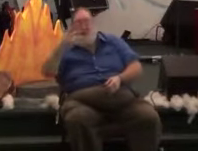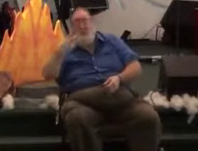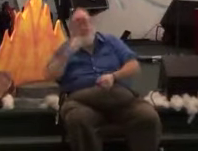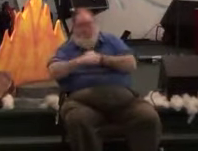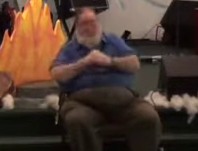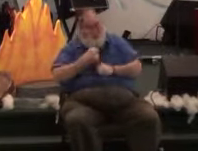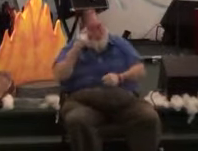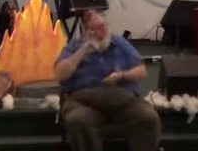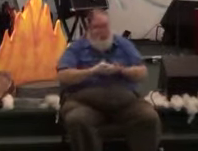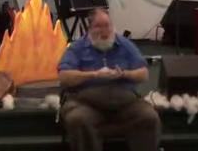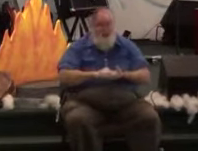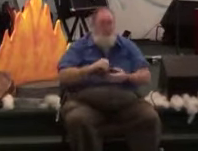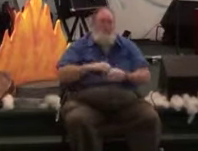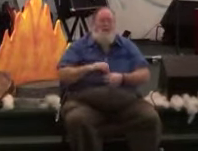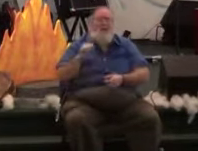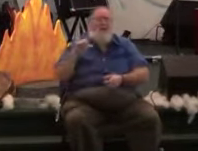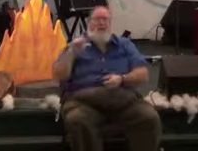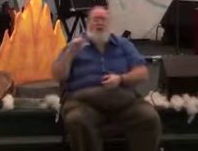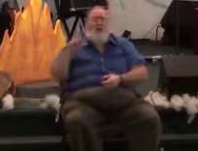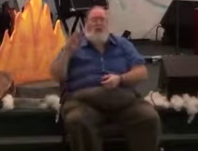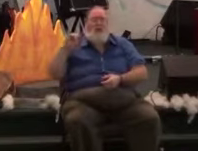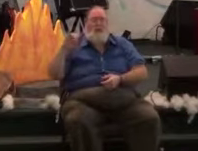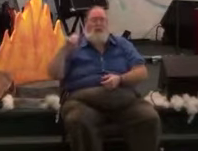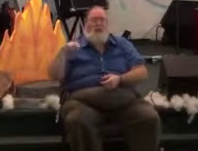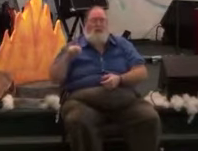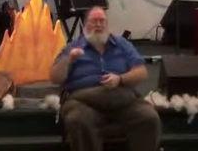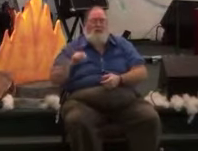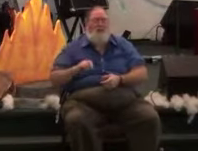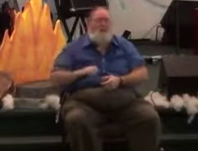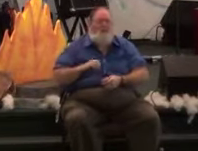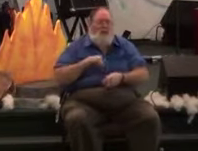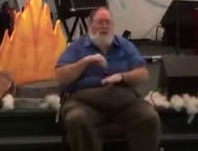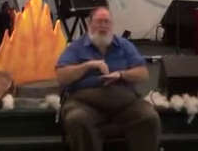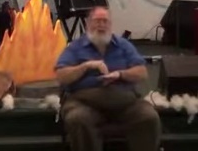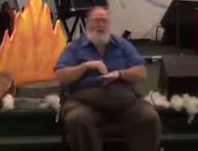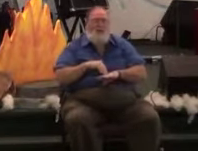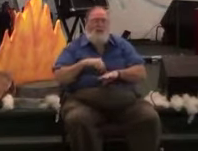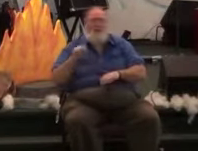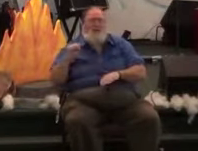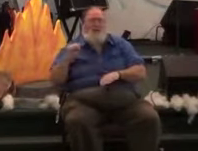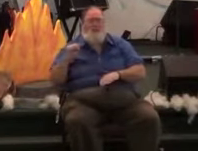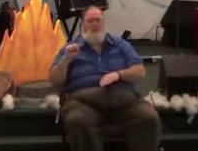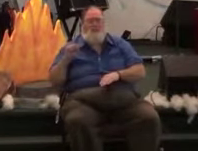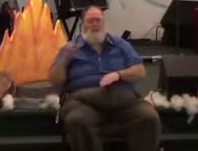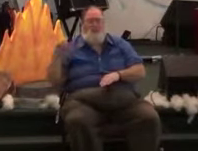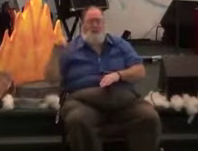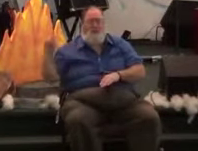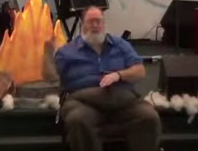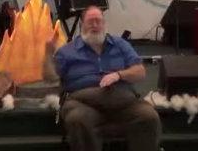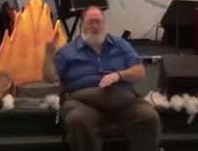Third year for that. And it's over to Alabama, to Noble County Saddle Club. And we have band after band